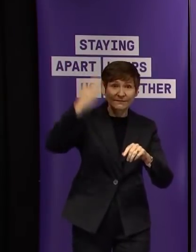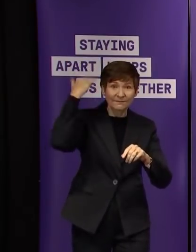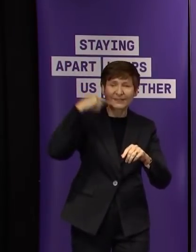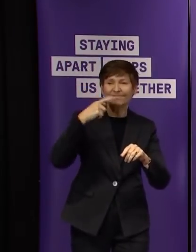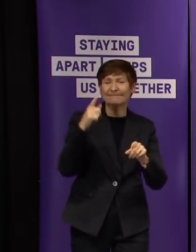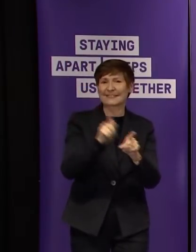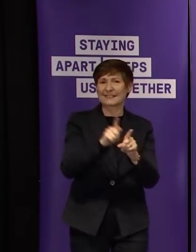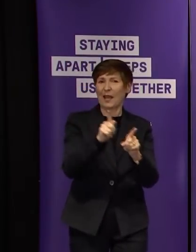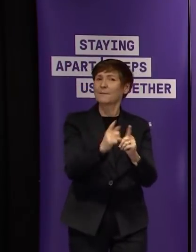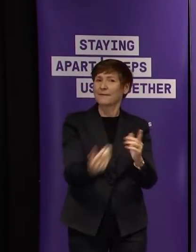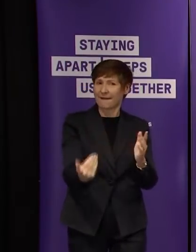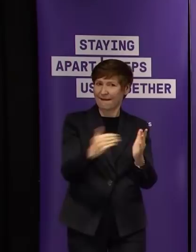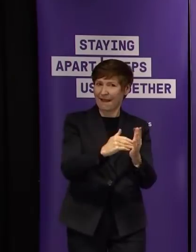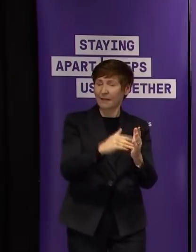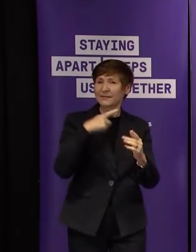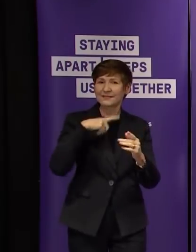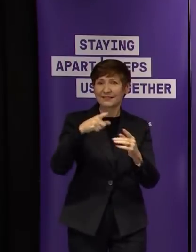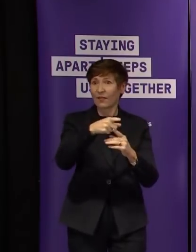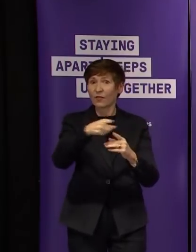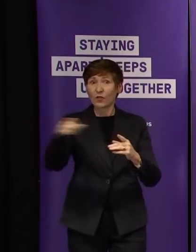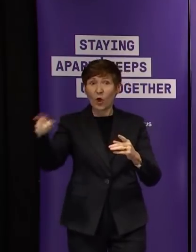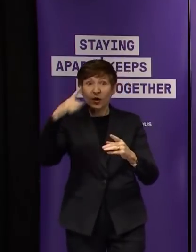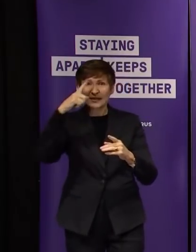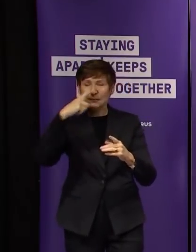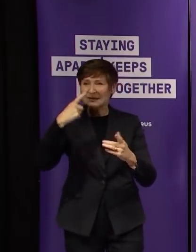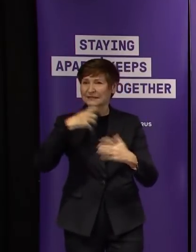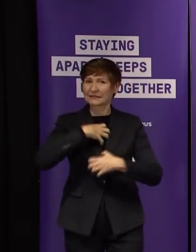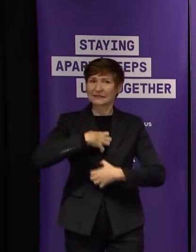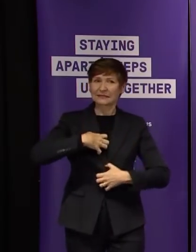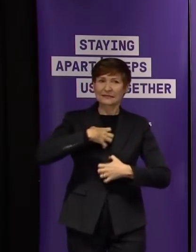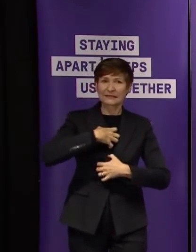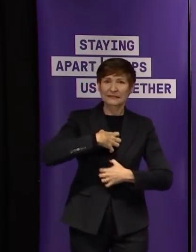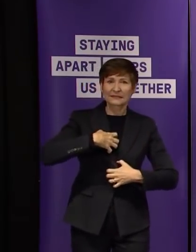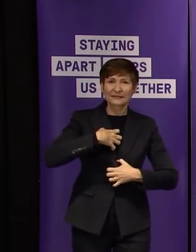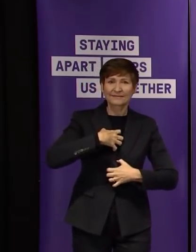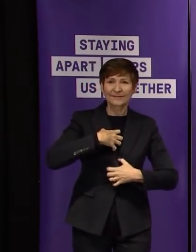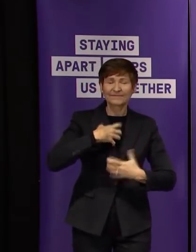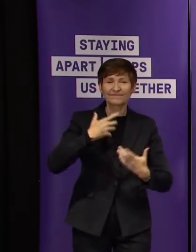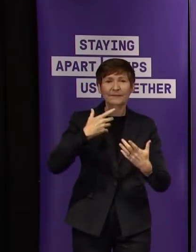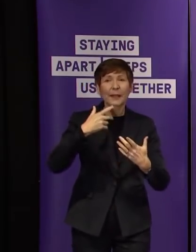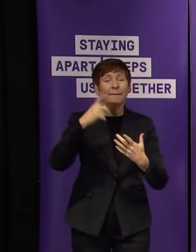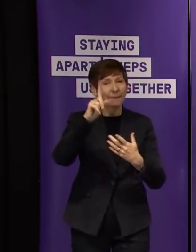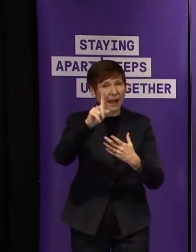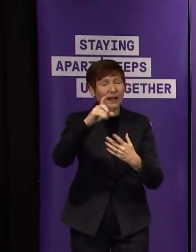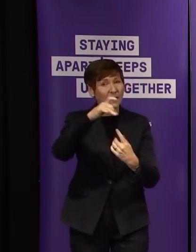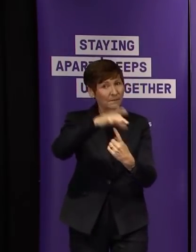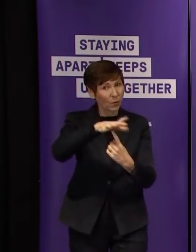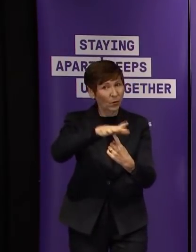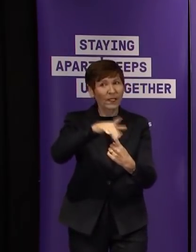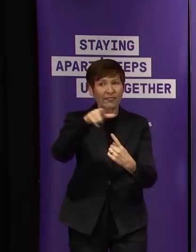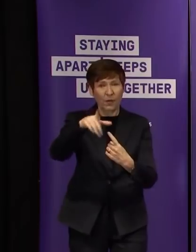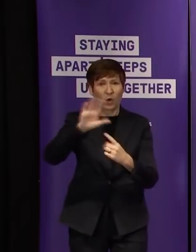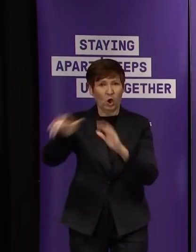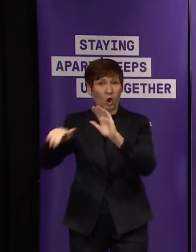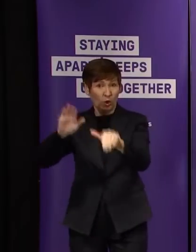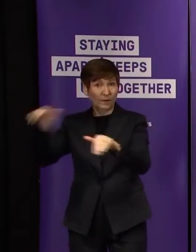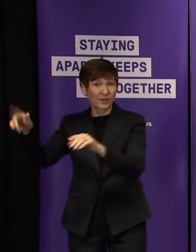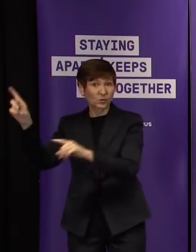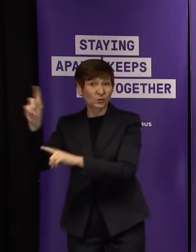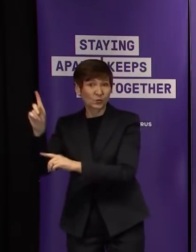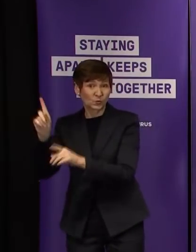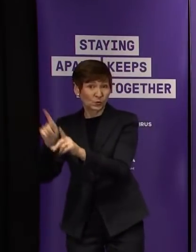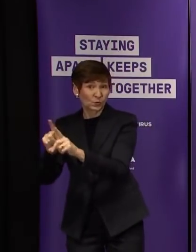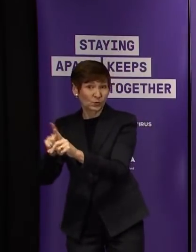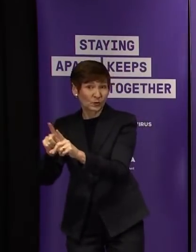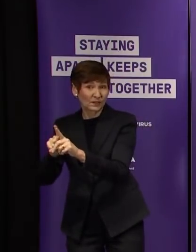Them being not at work has been an important part of stage four delivering what it already has, going from 700